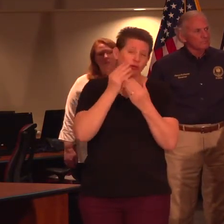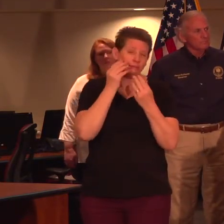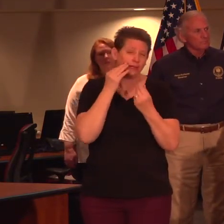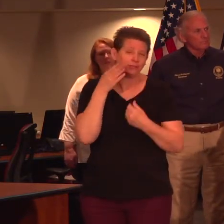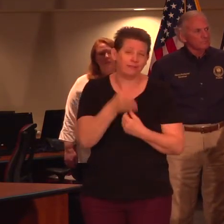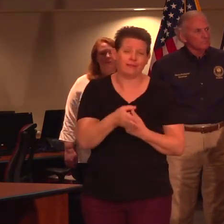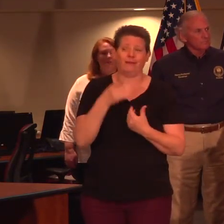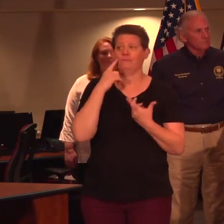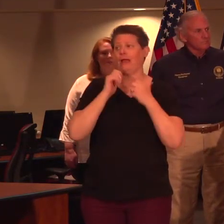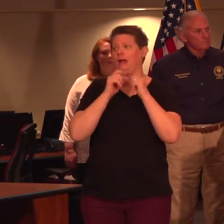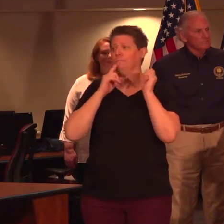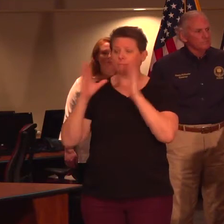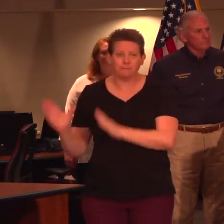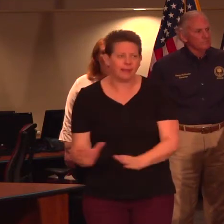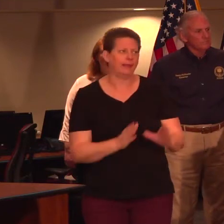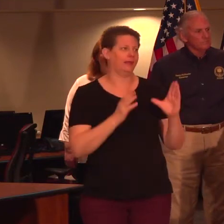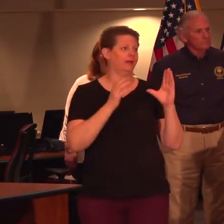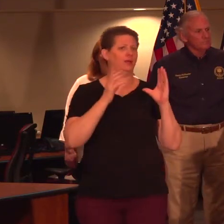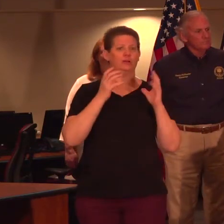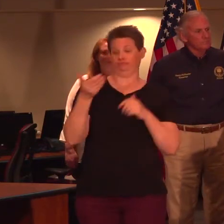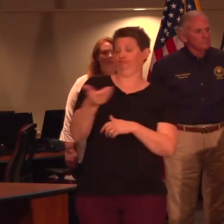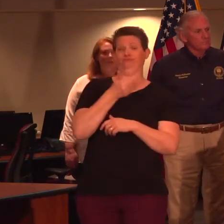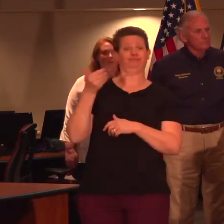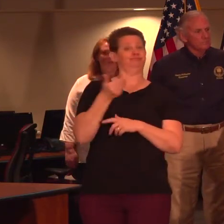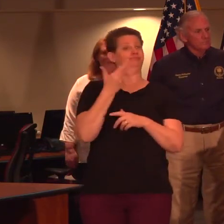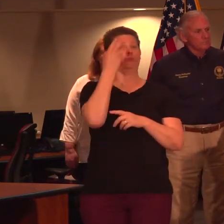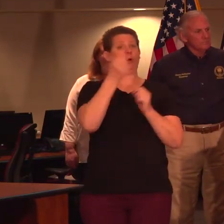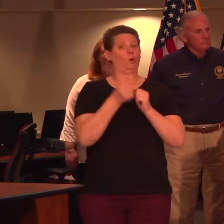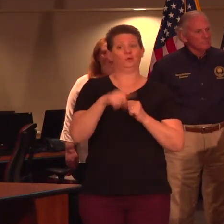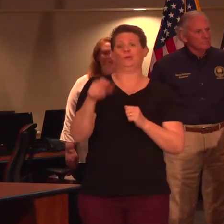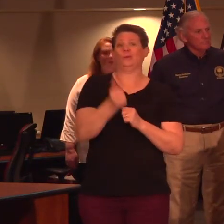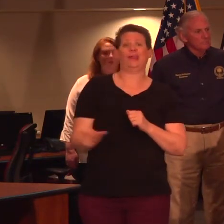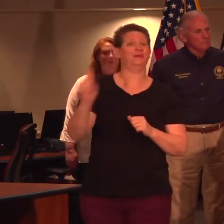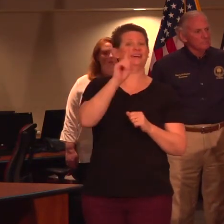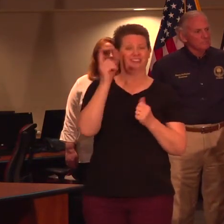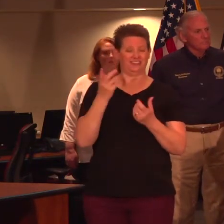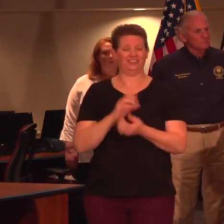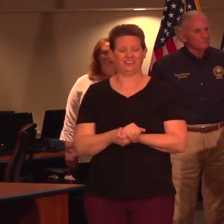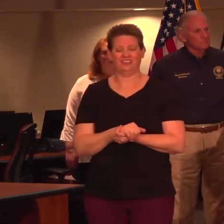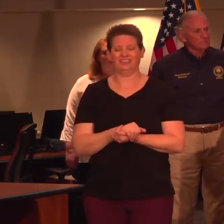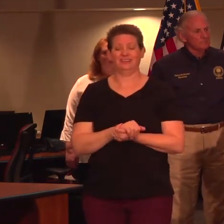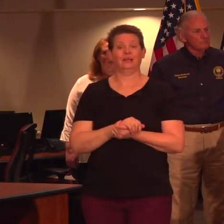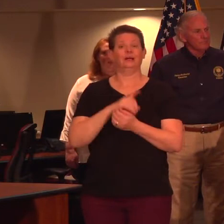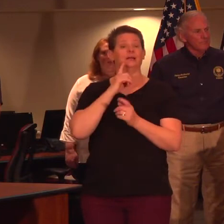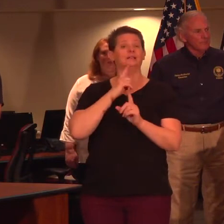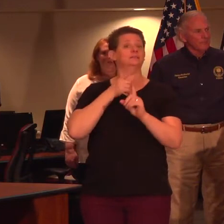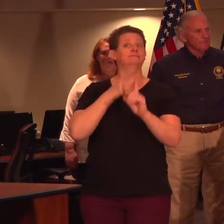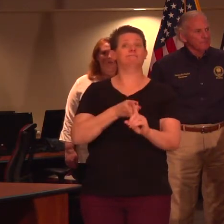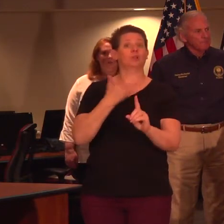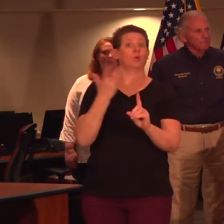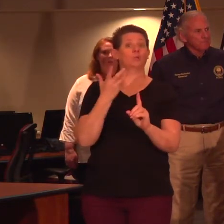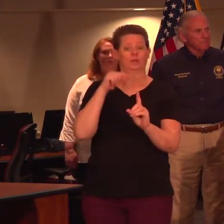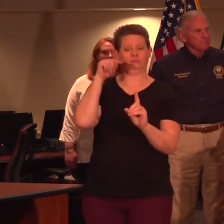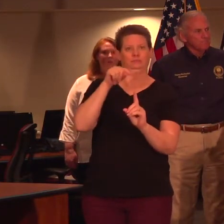stay prepared, plan. It's a mobile device, so you can take it with you, obviously, anywhere you need to go. But in particular, I want to mention that there's